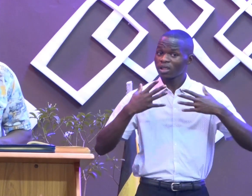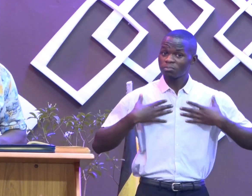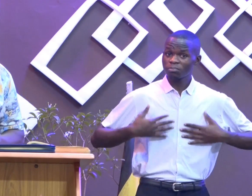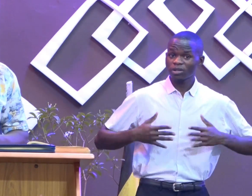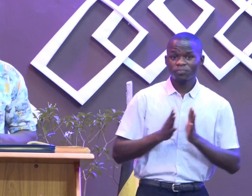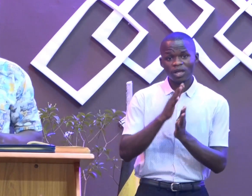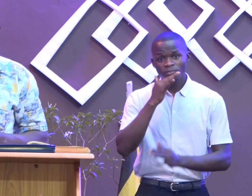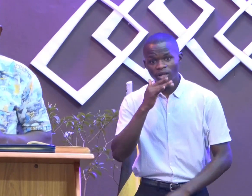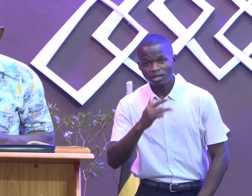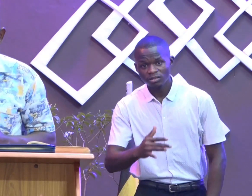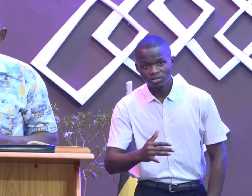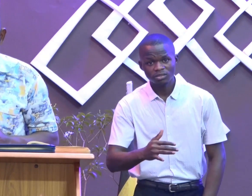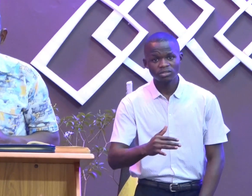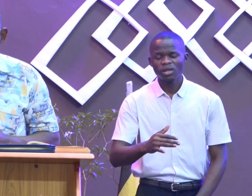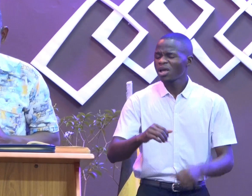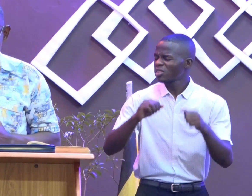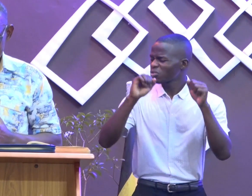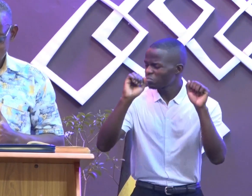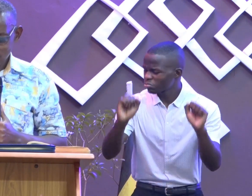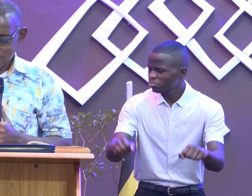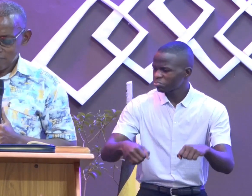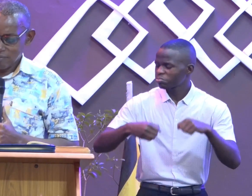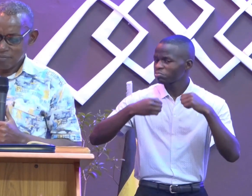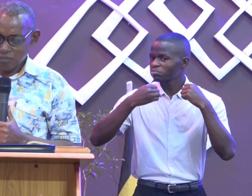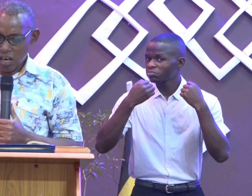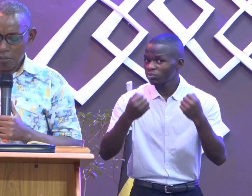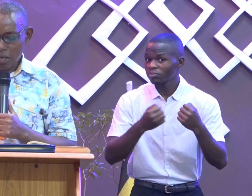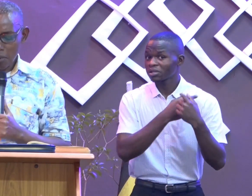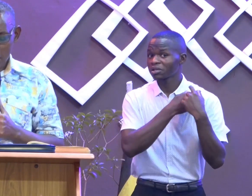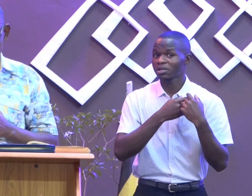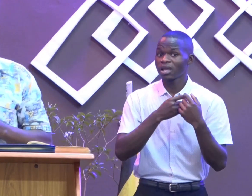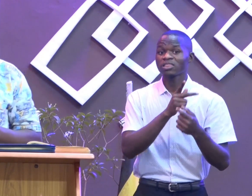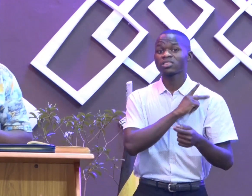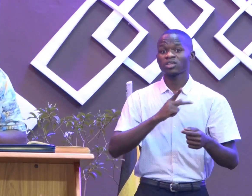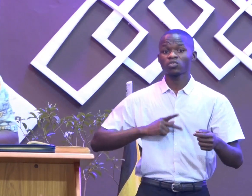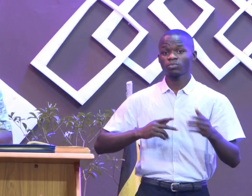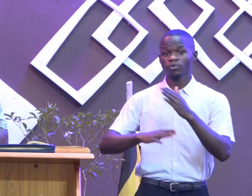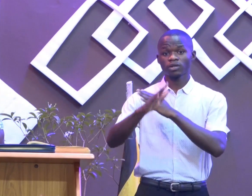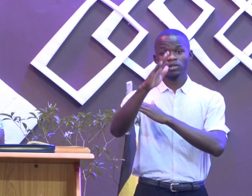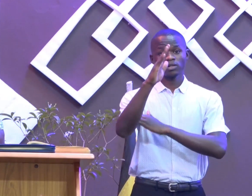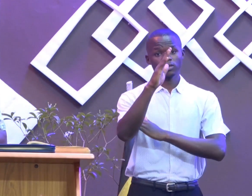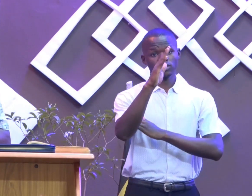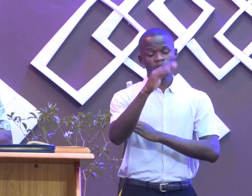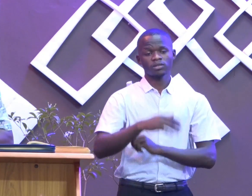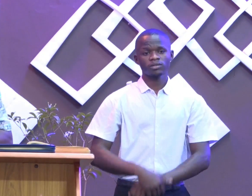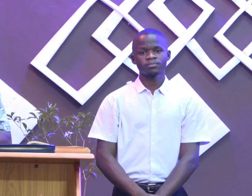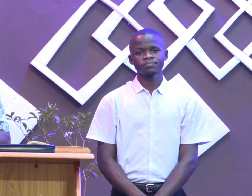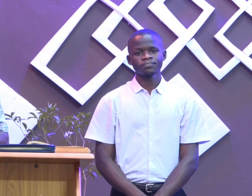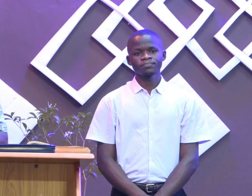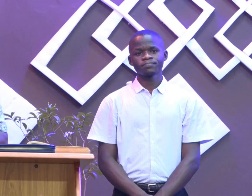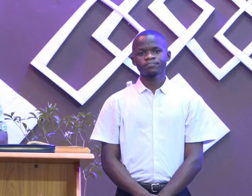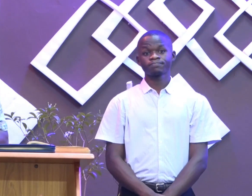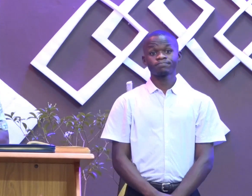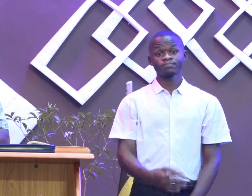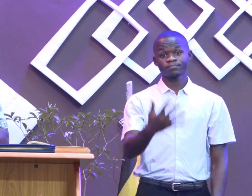the flesh and the blood, they will not inherit the kingdom of God. And